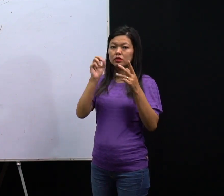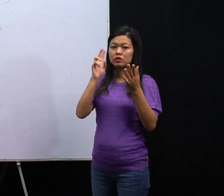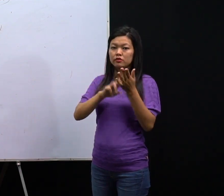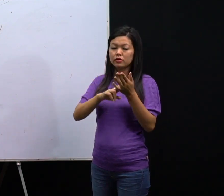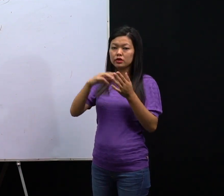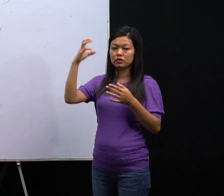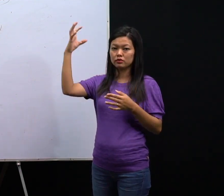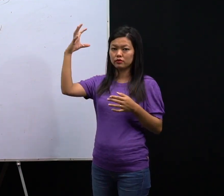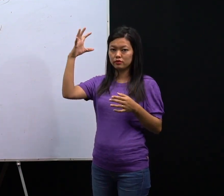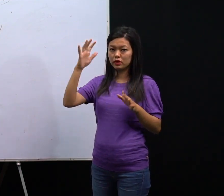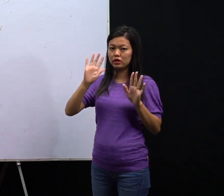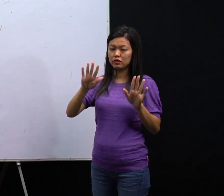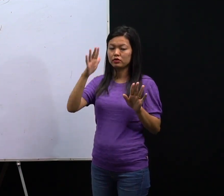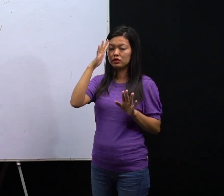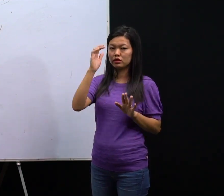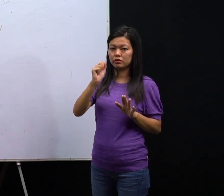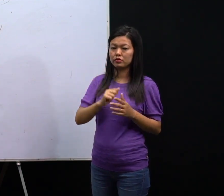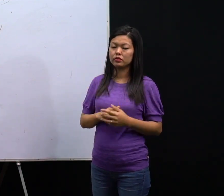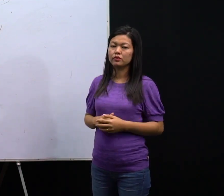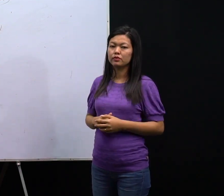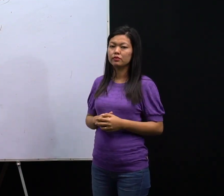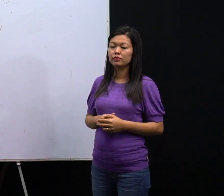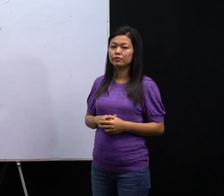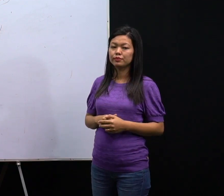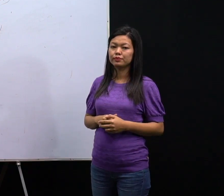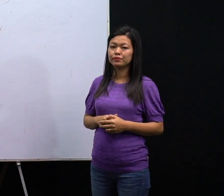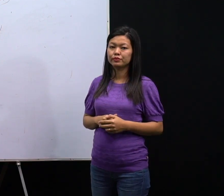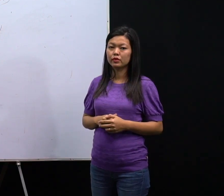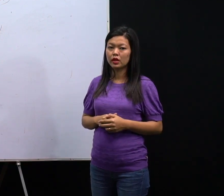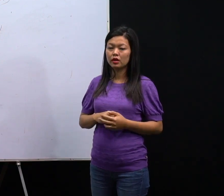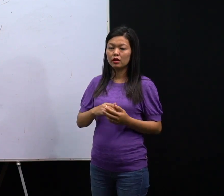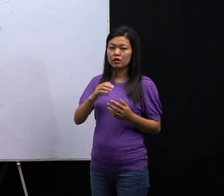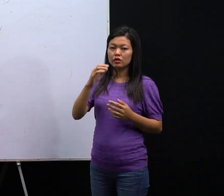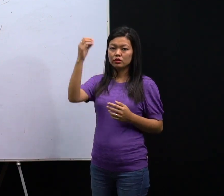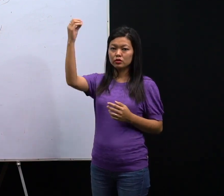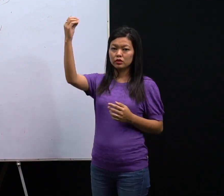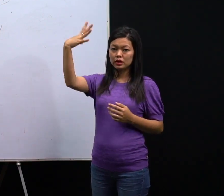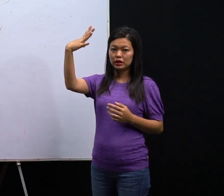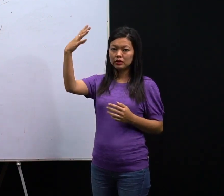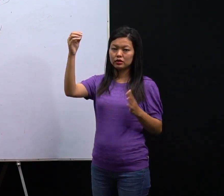right? Reflection of light means reflection, okay? Reflection means bouncing of light, right?